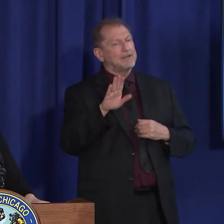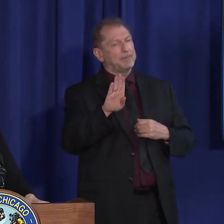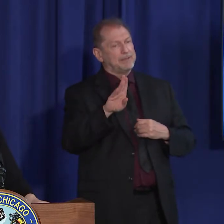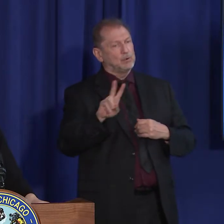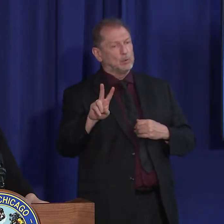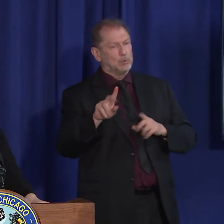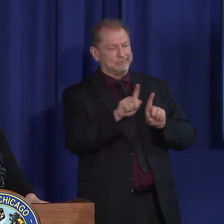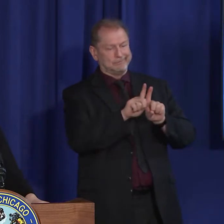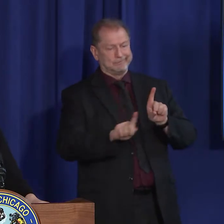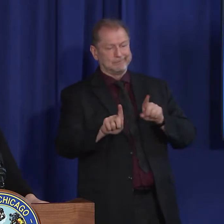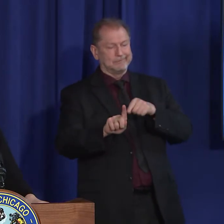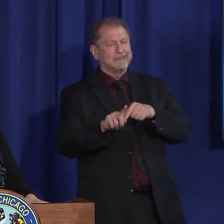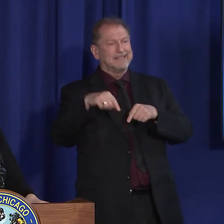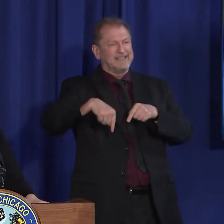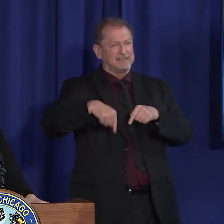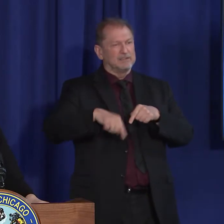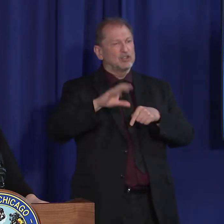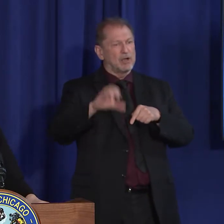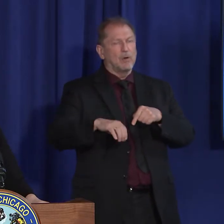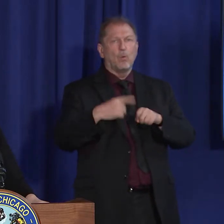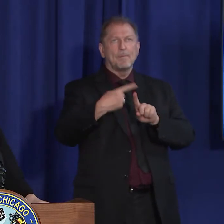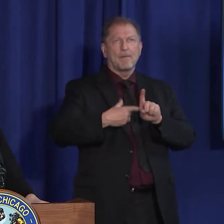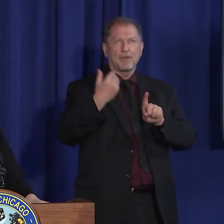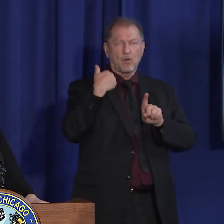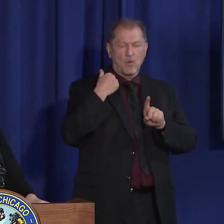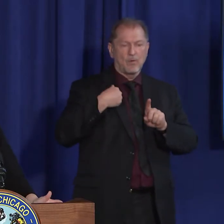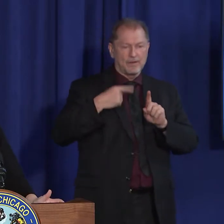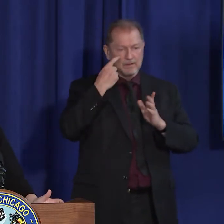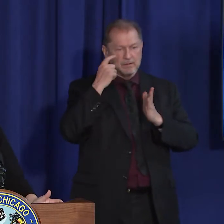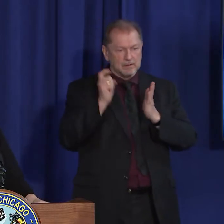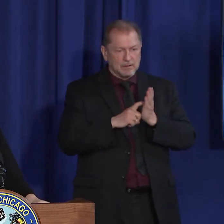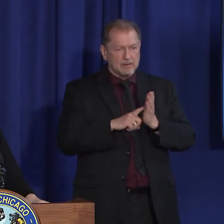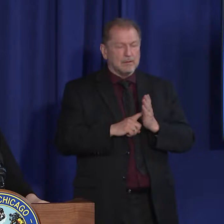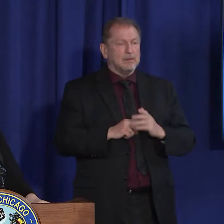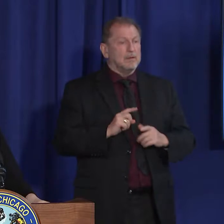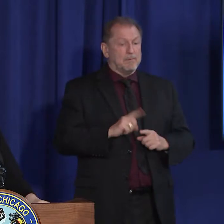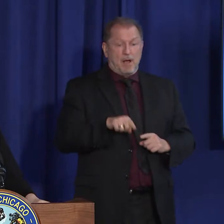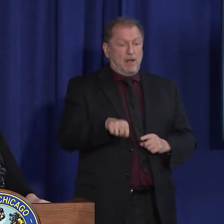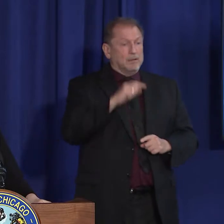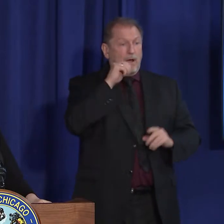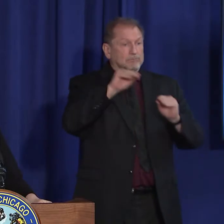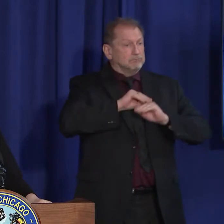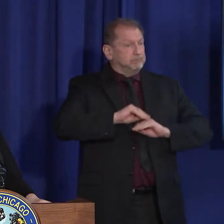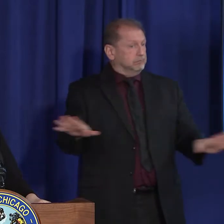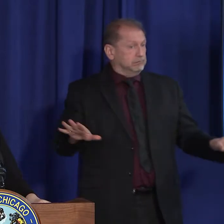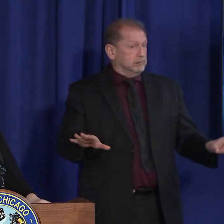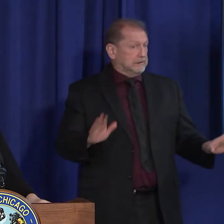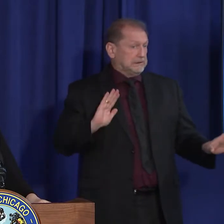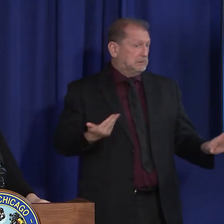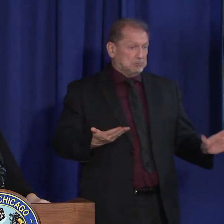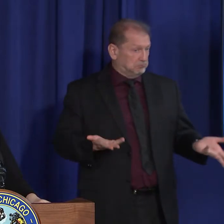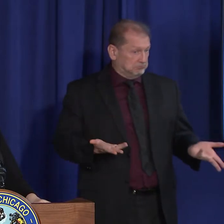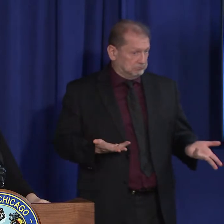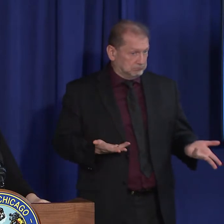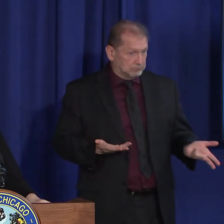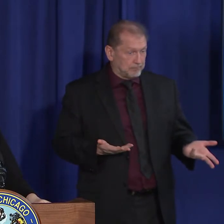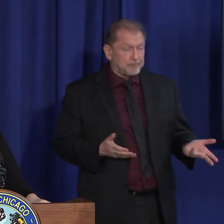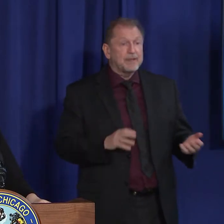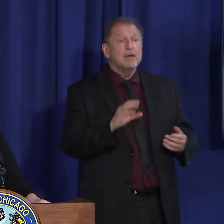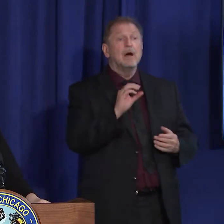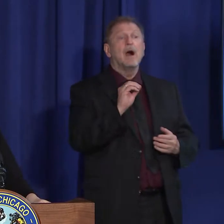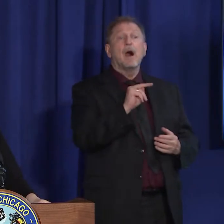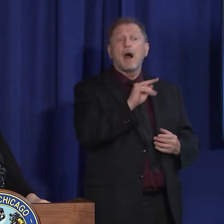I don't know, at least a month ago, maybe more. And we've not seen it significantly at this point outcompete the